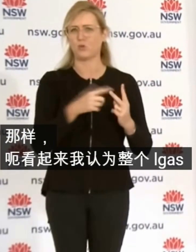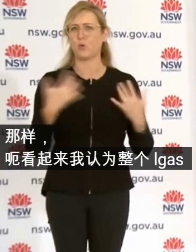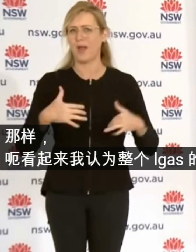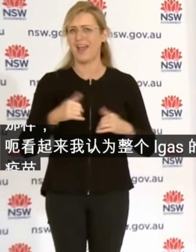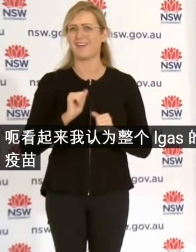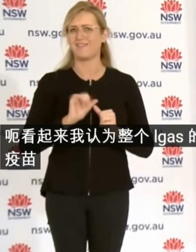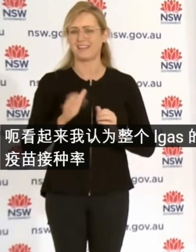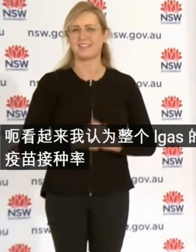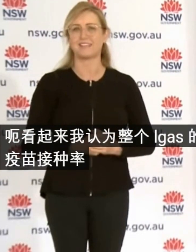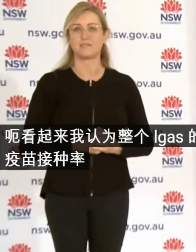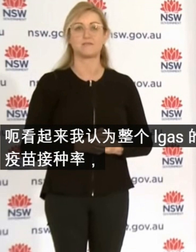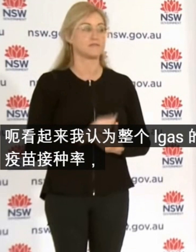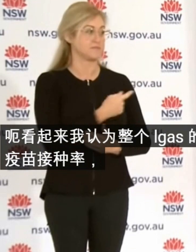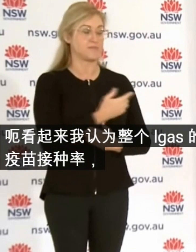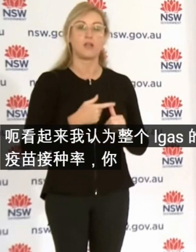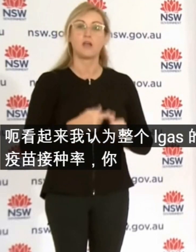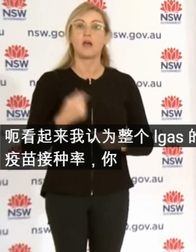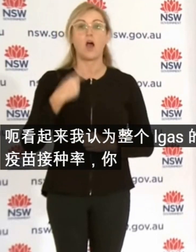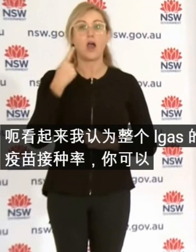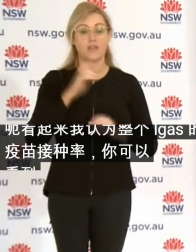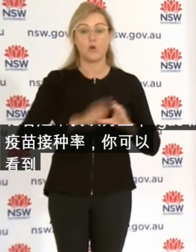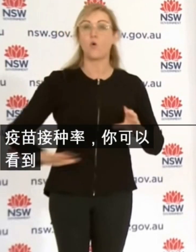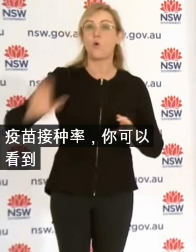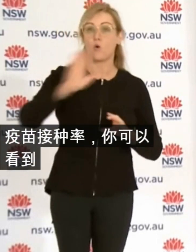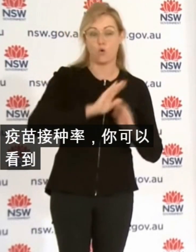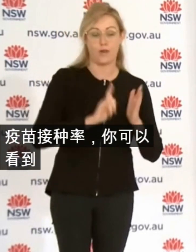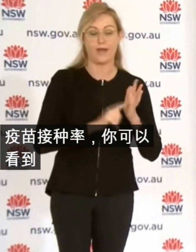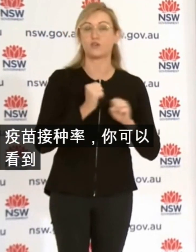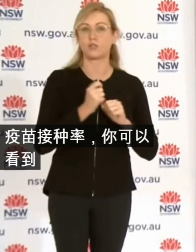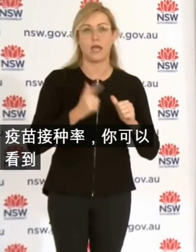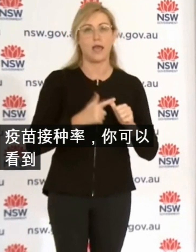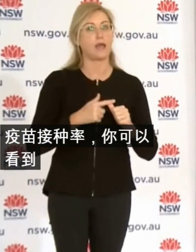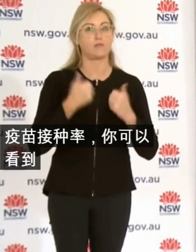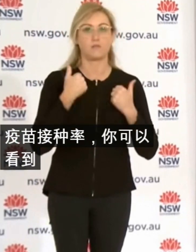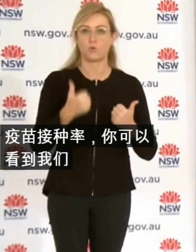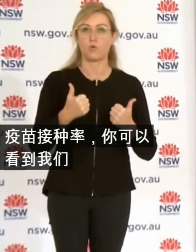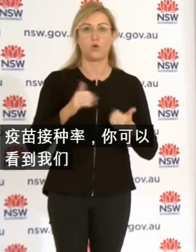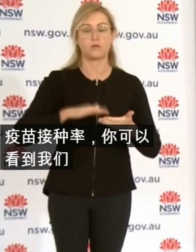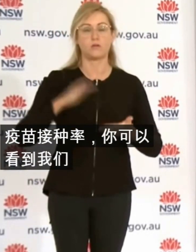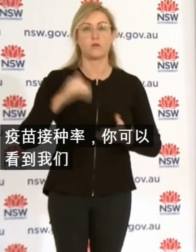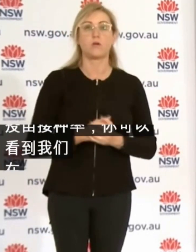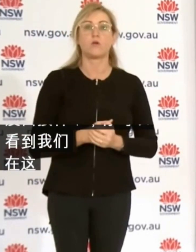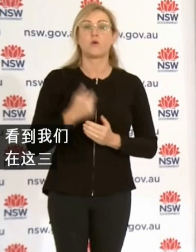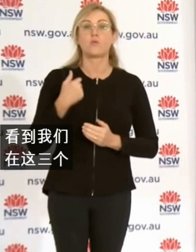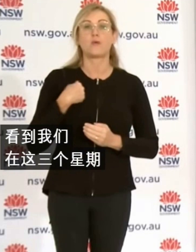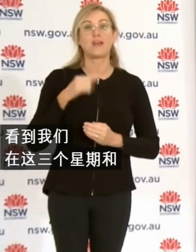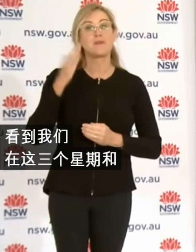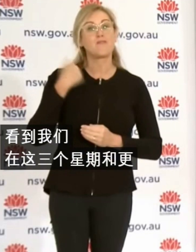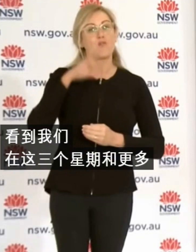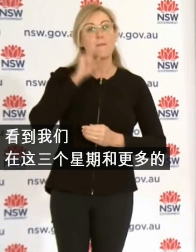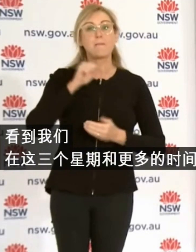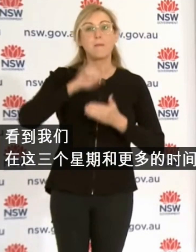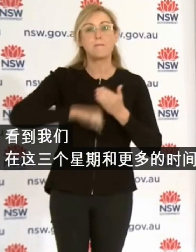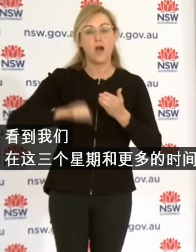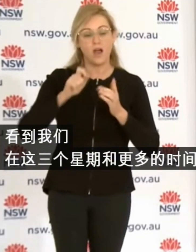the rates of vaccination across the LGAs, and you can see where we focused that Polish Pfizer over those 3